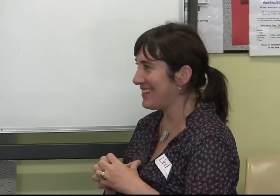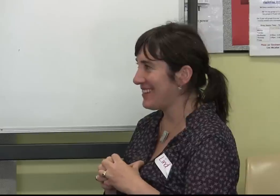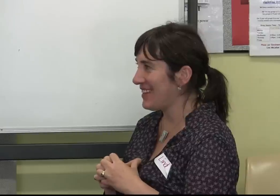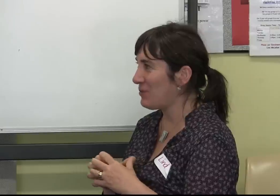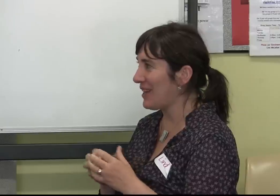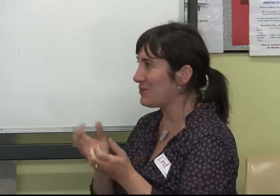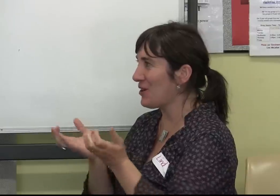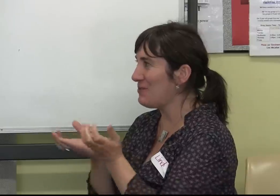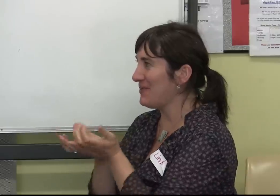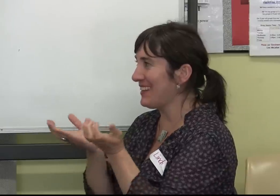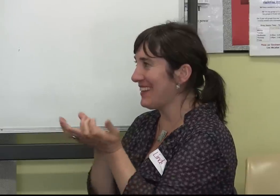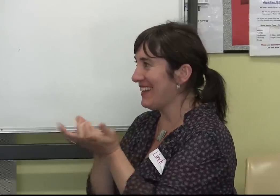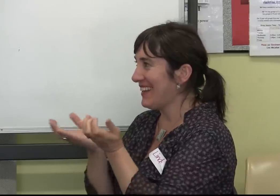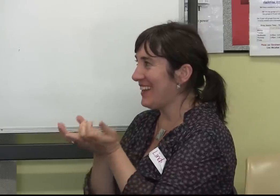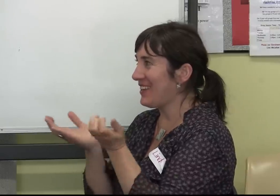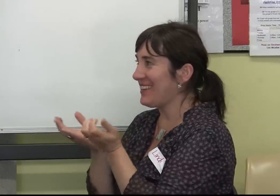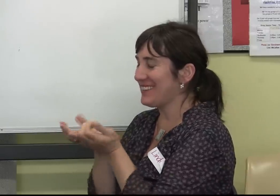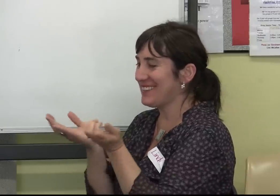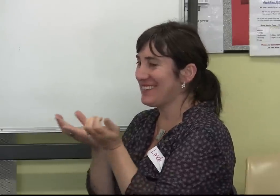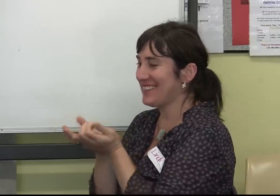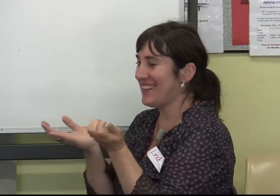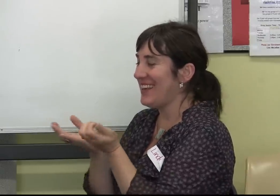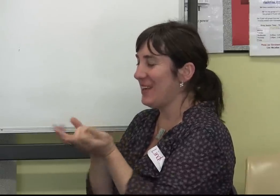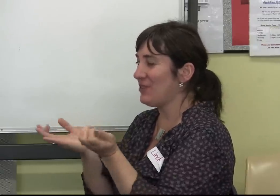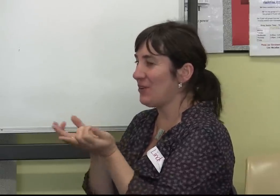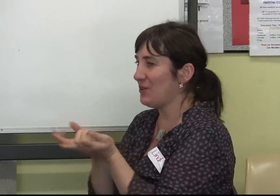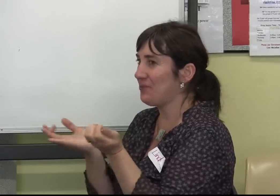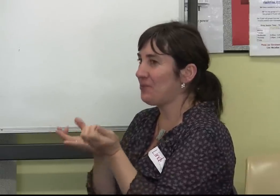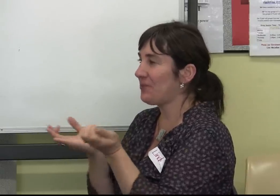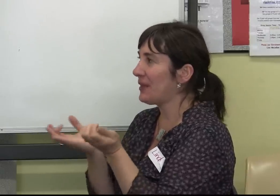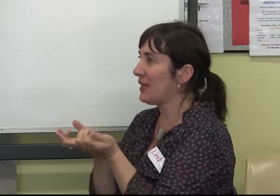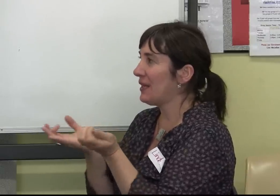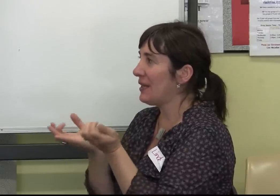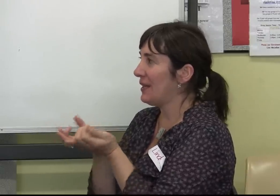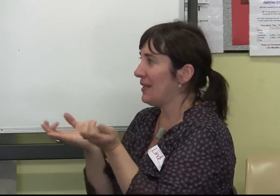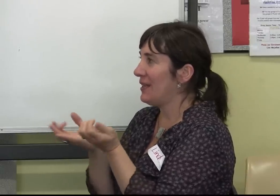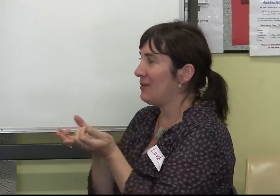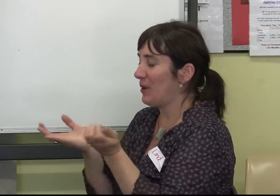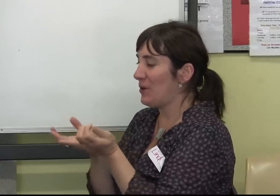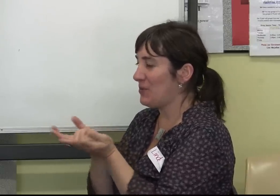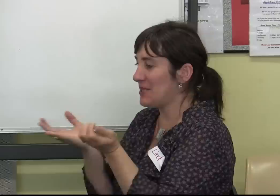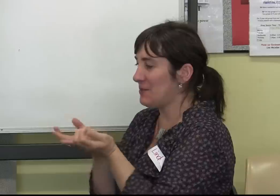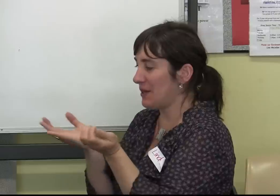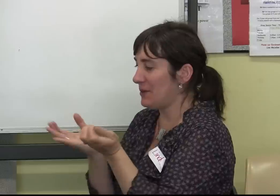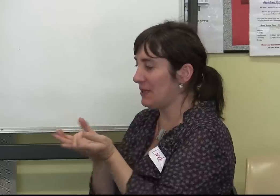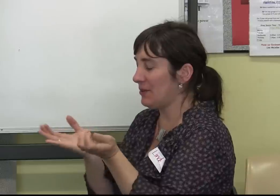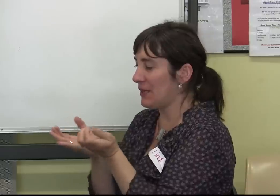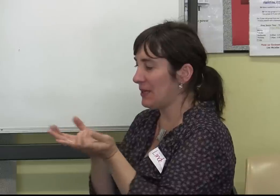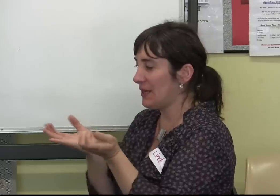We'll one more round. Even though my purpose is becoming clearer. The energy is